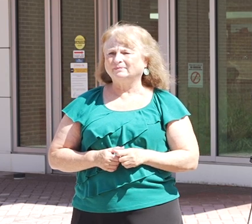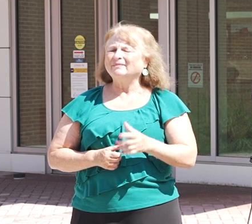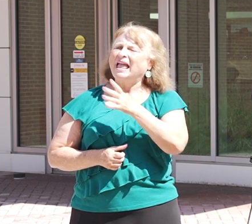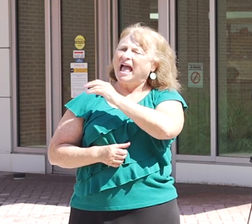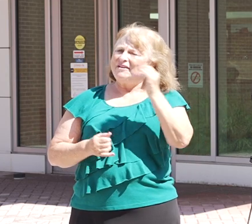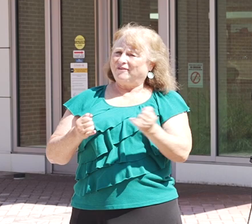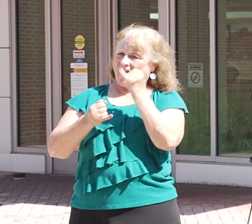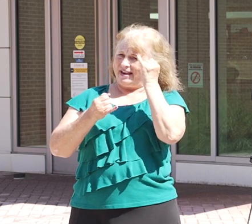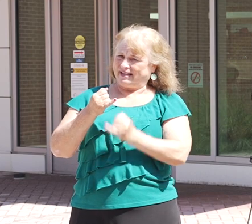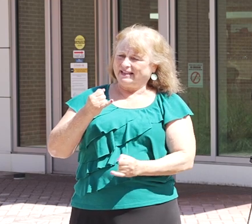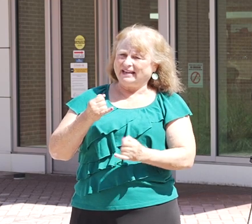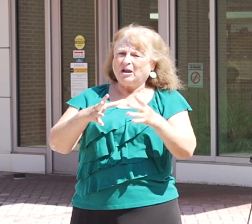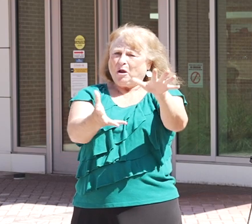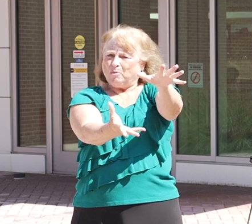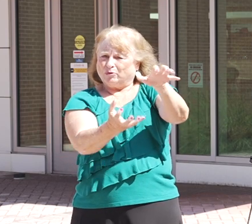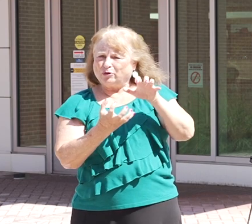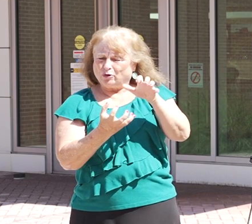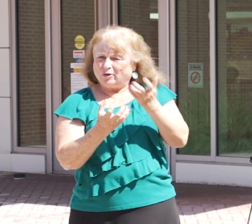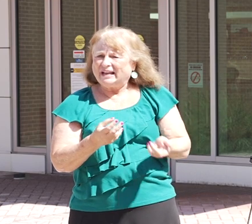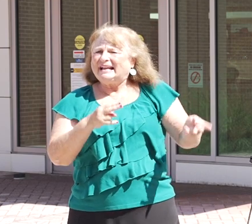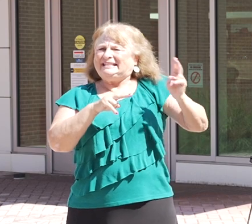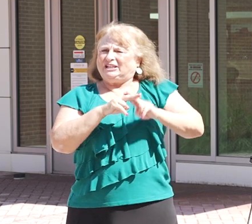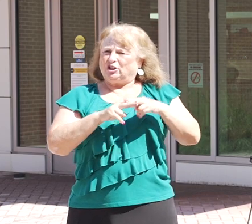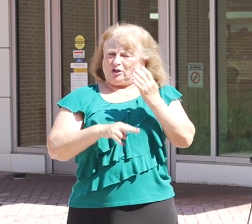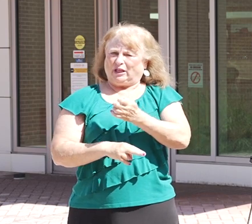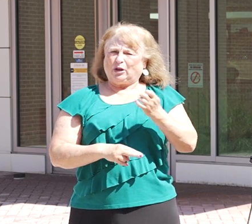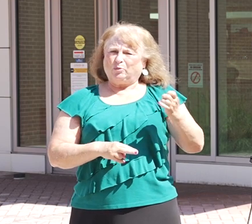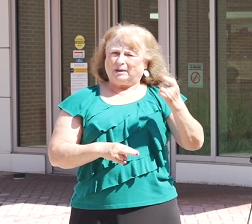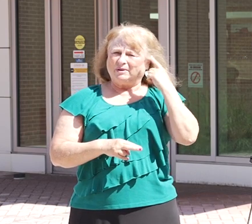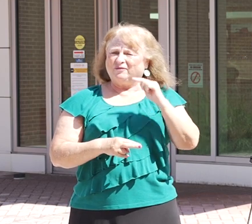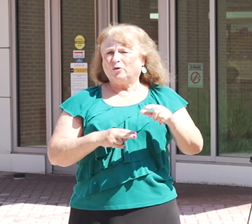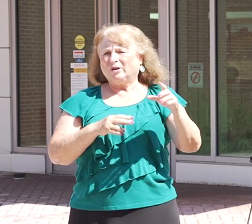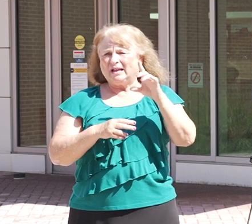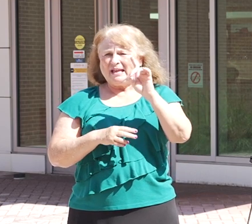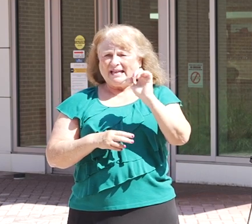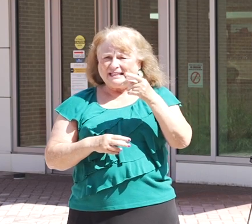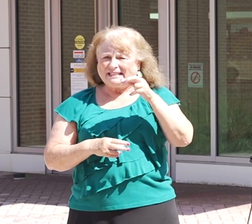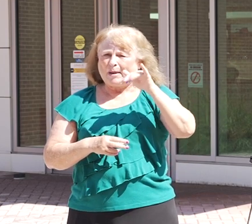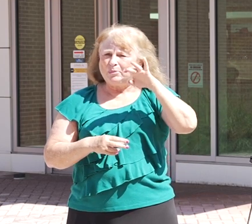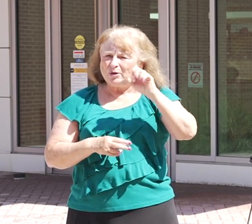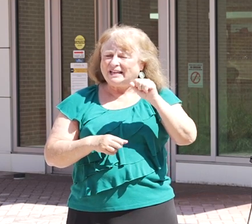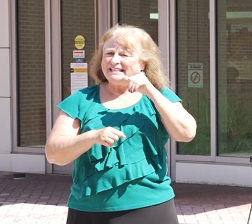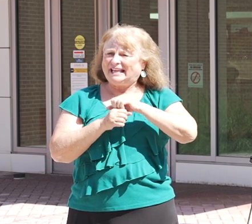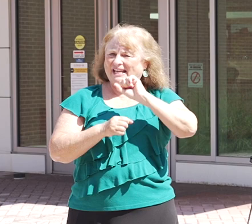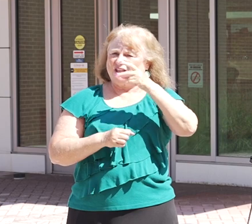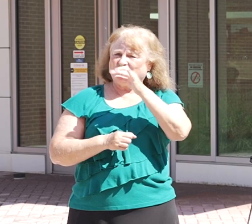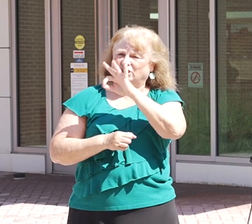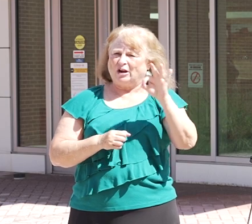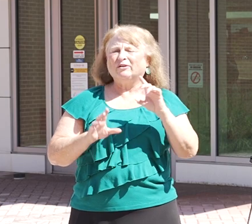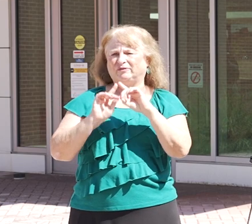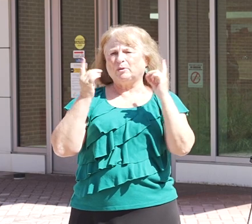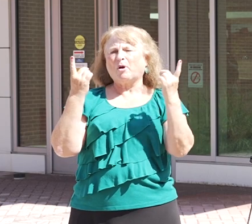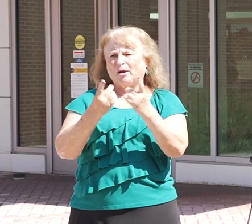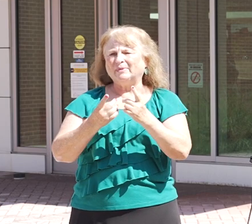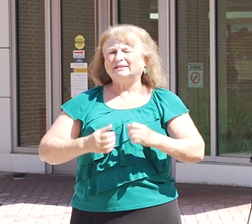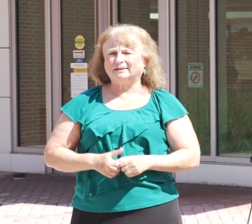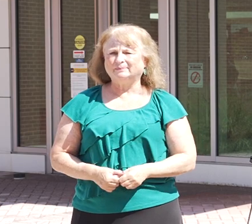And finally, procuring additional equipment for deputies within the sheriff's department.